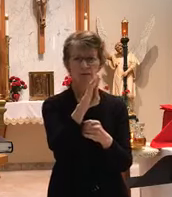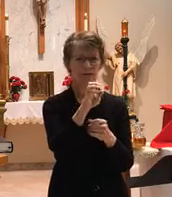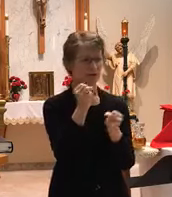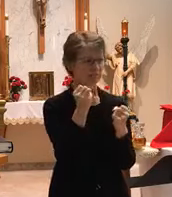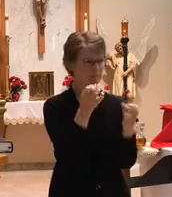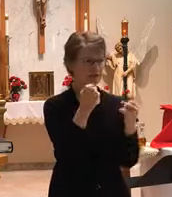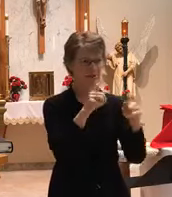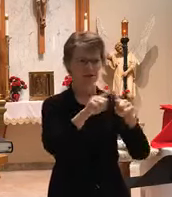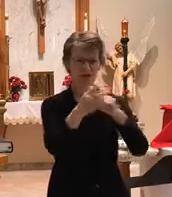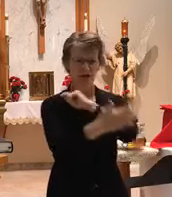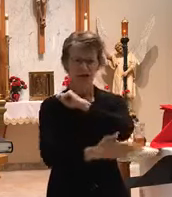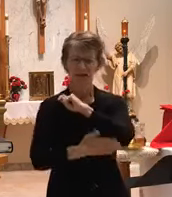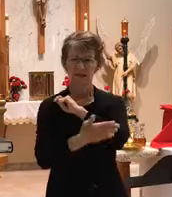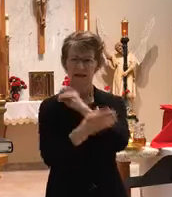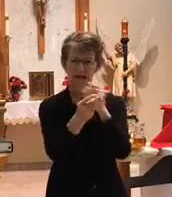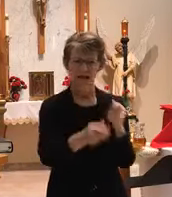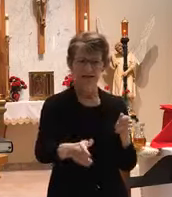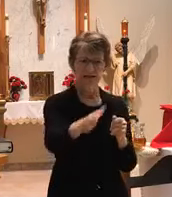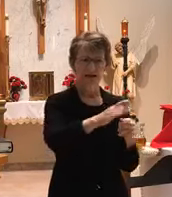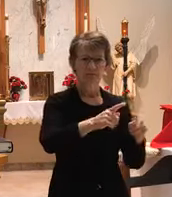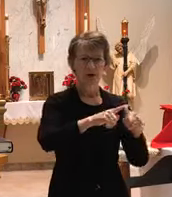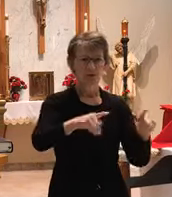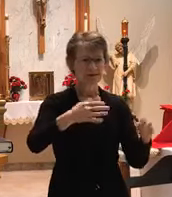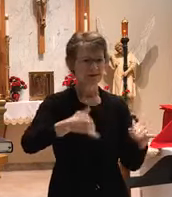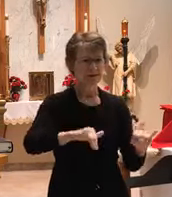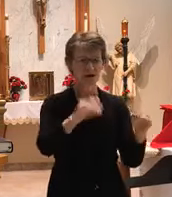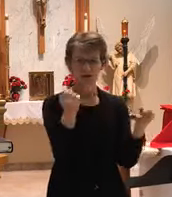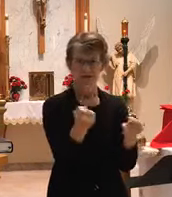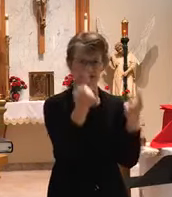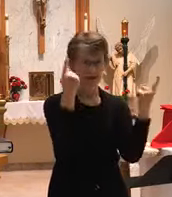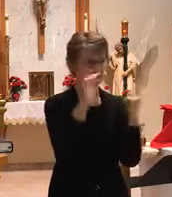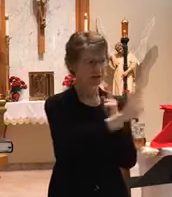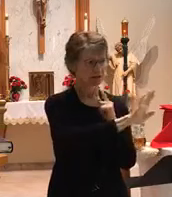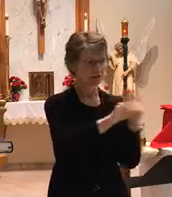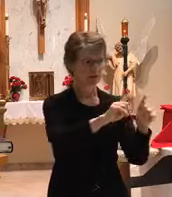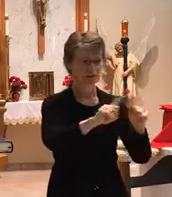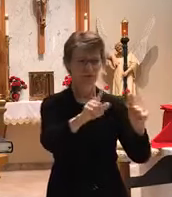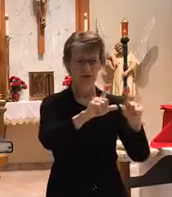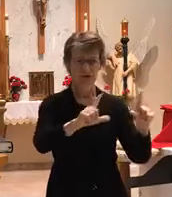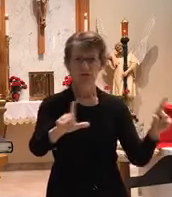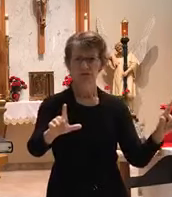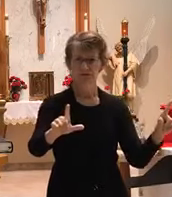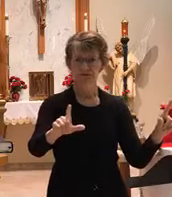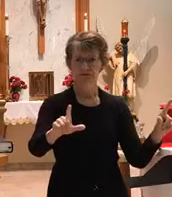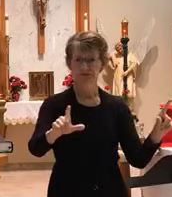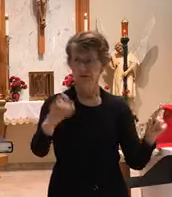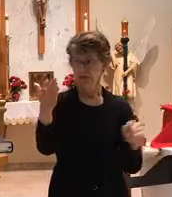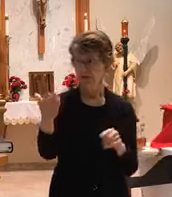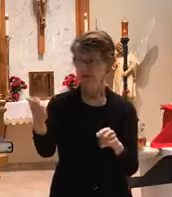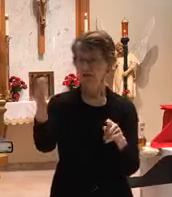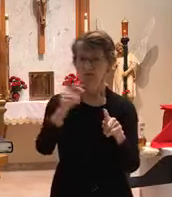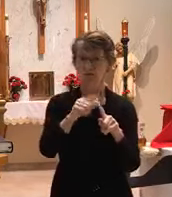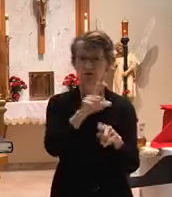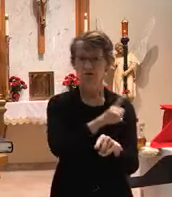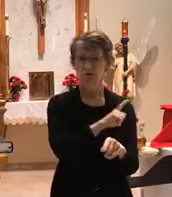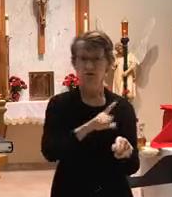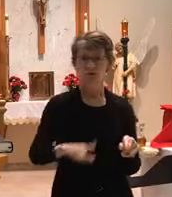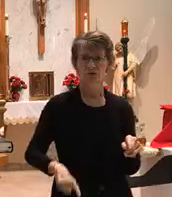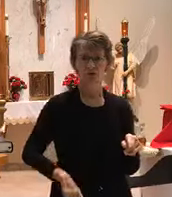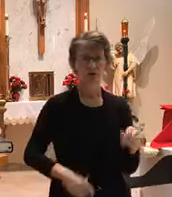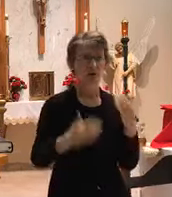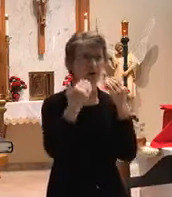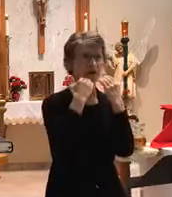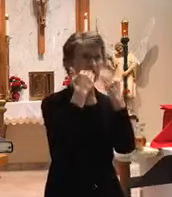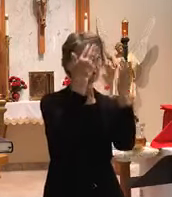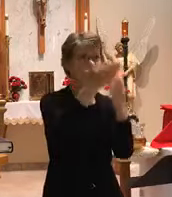in our own tongues of the mighty acts of God. The word of the Lord. Thanks be to God.